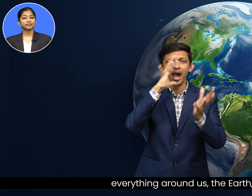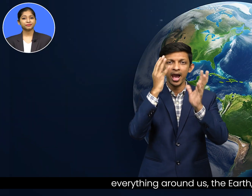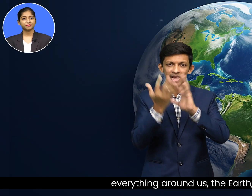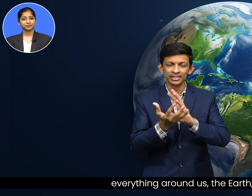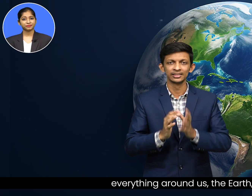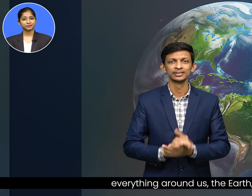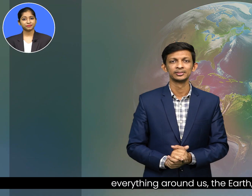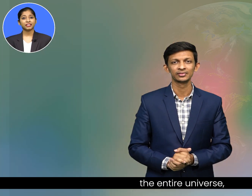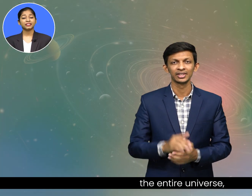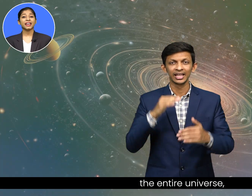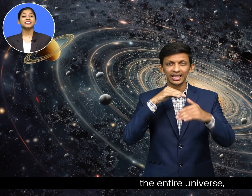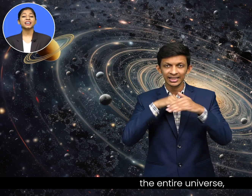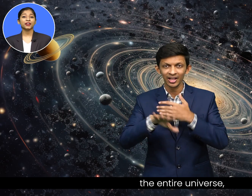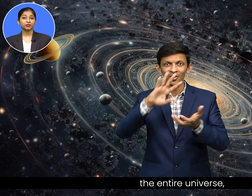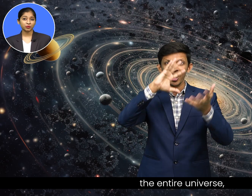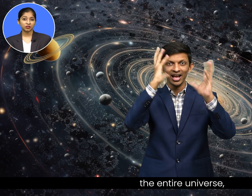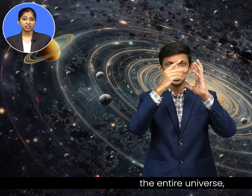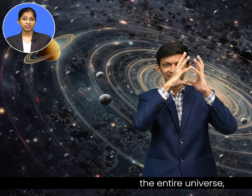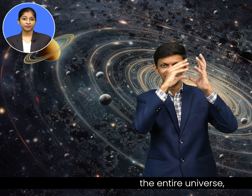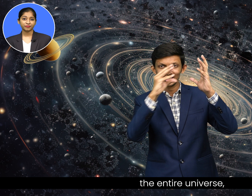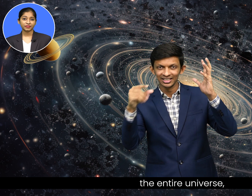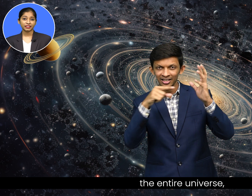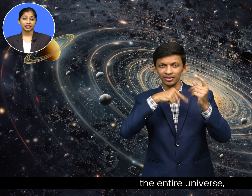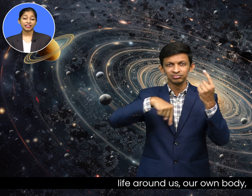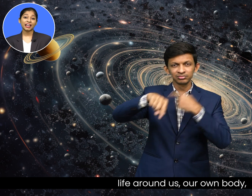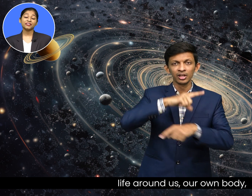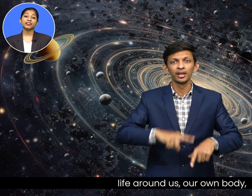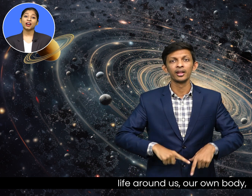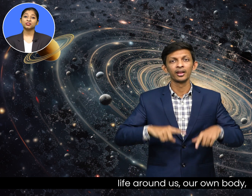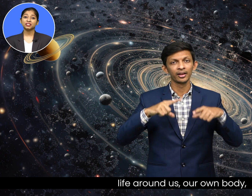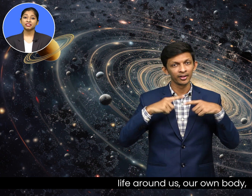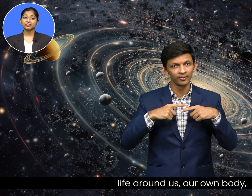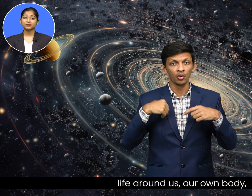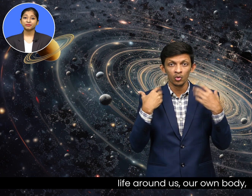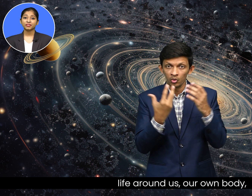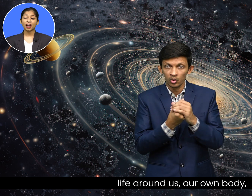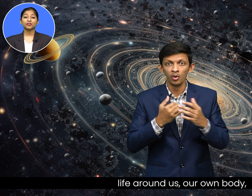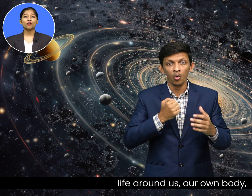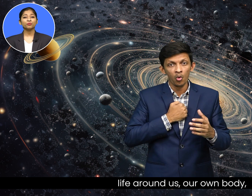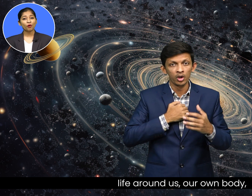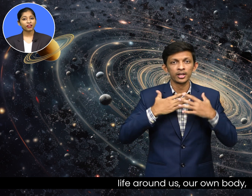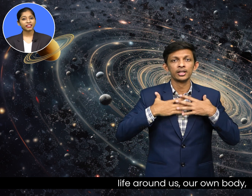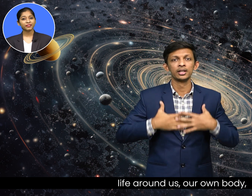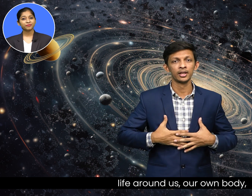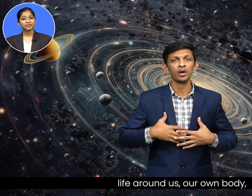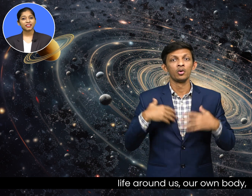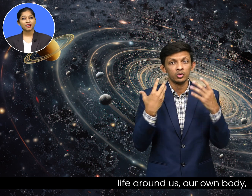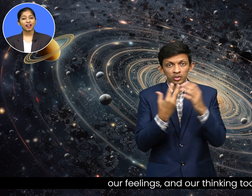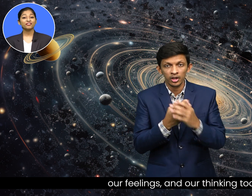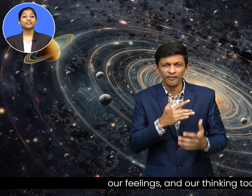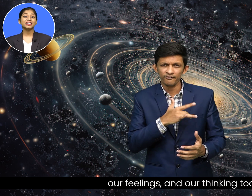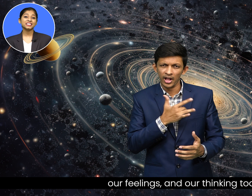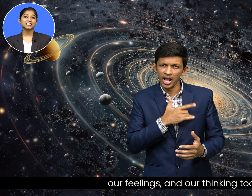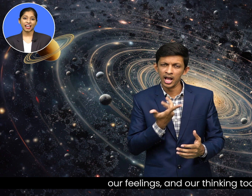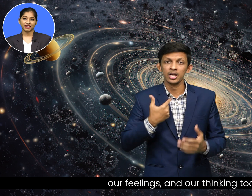earth, the entire universe, life around us, our own body,